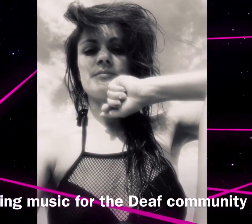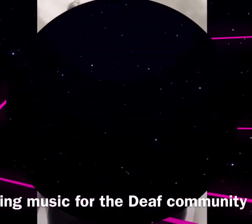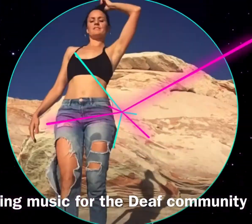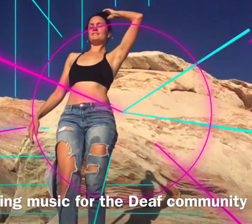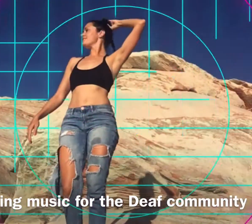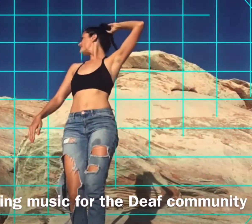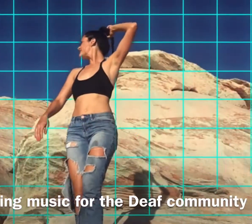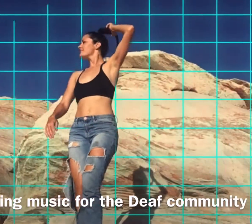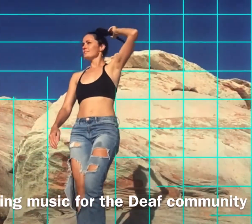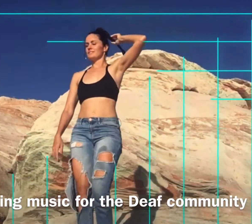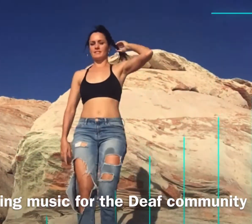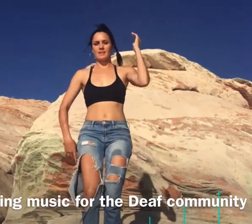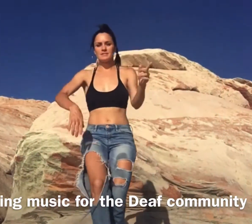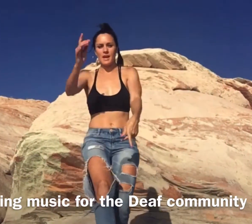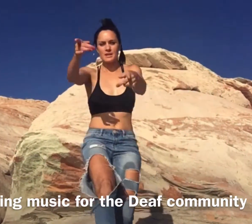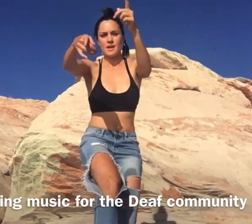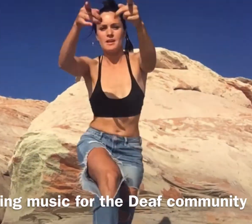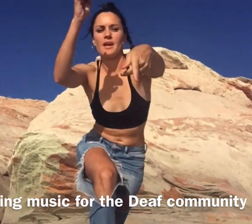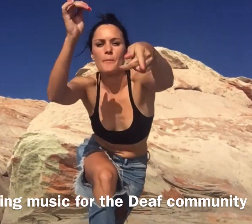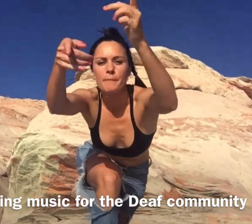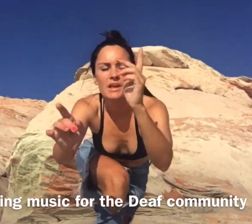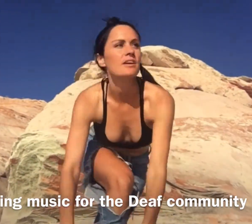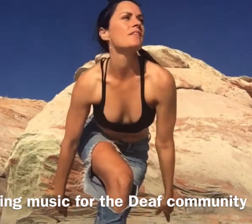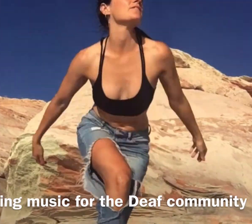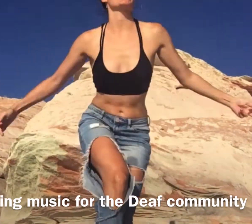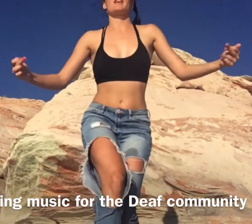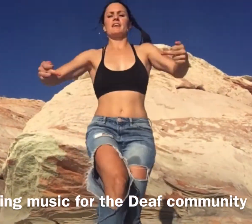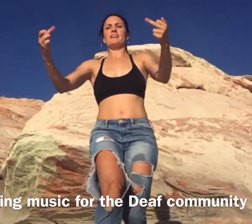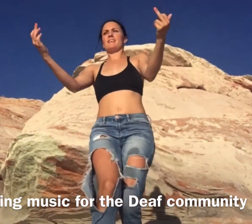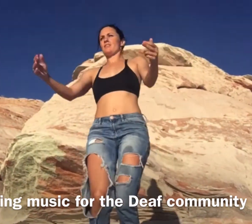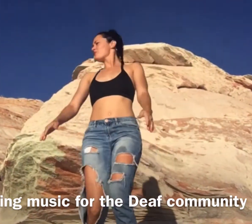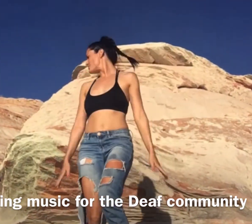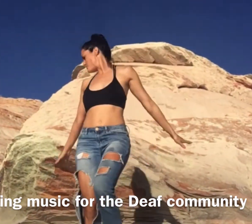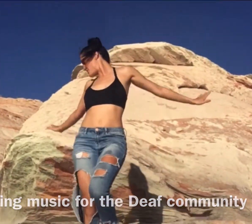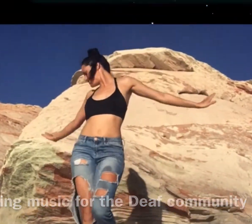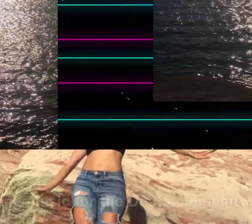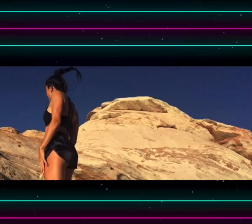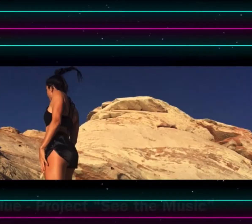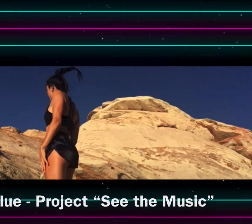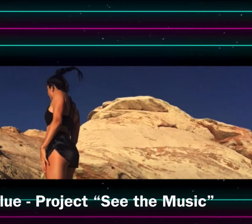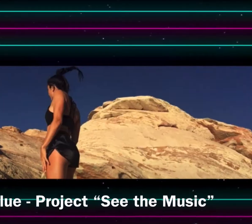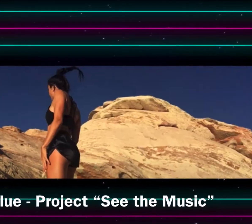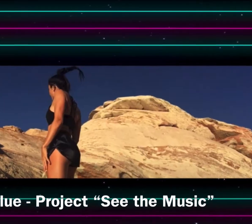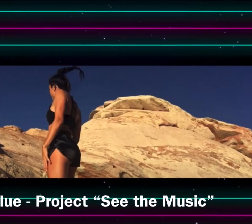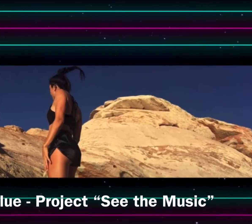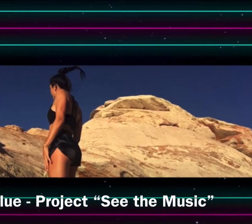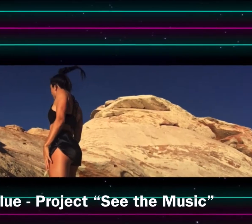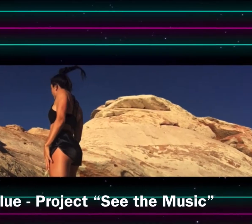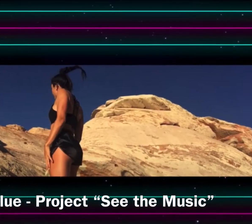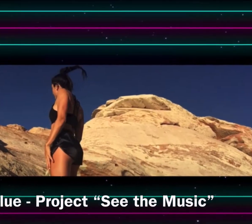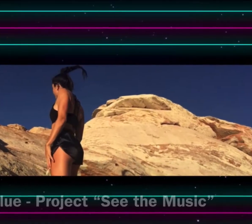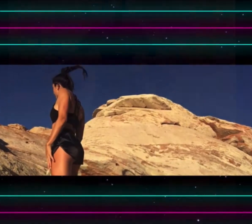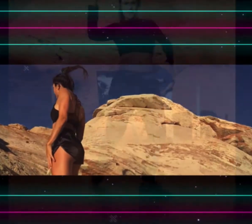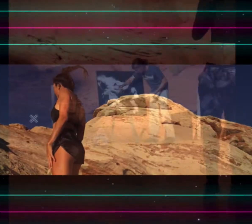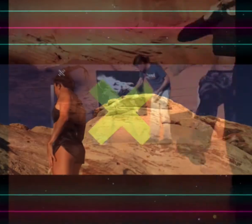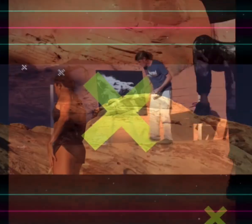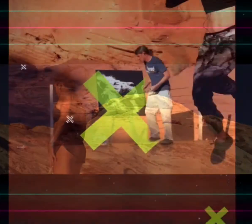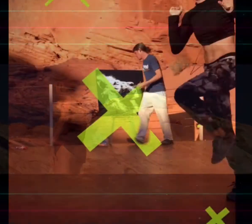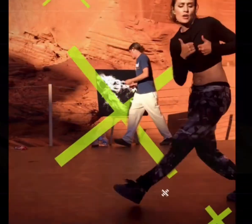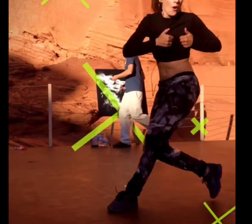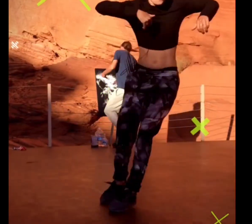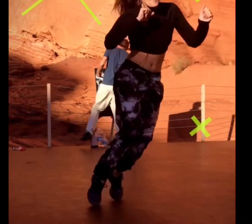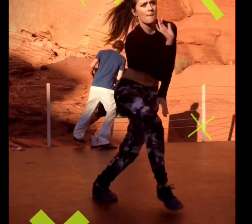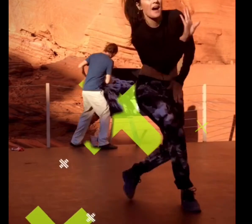me digging, got me good in a casket I hope this ending ain't just another classic I love you through the